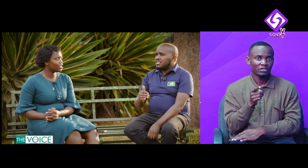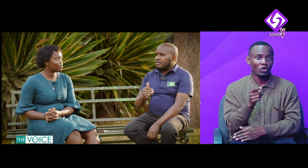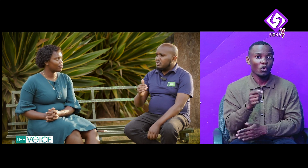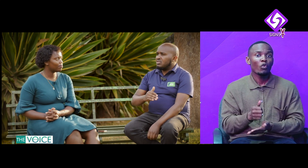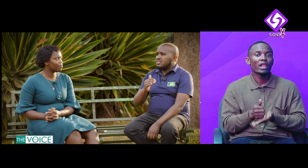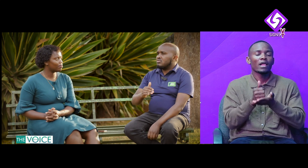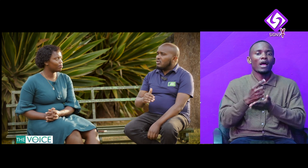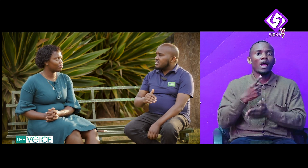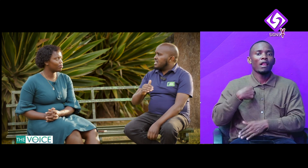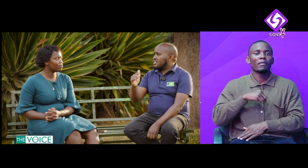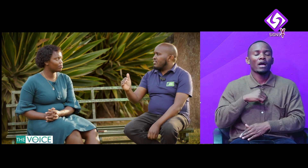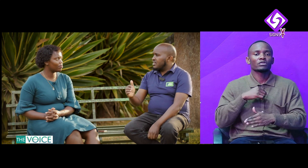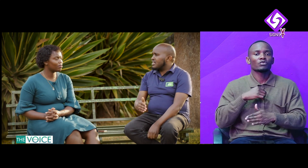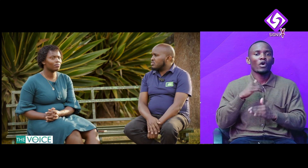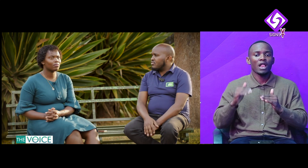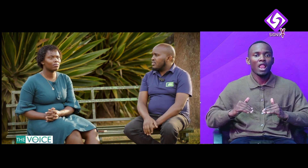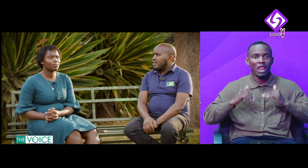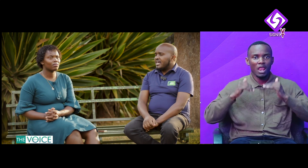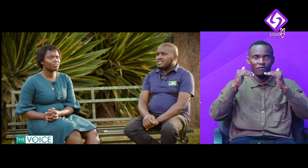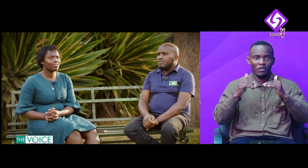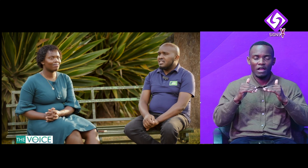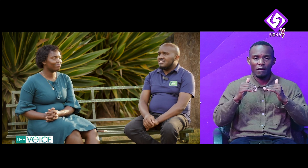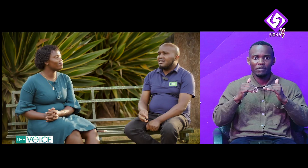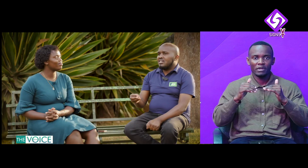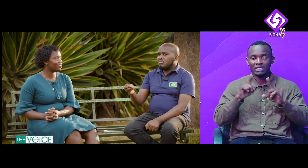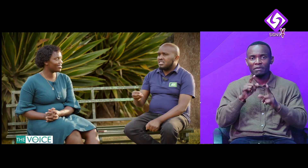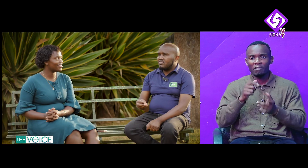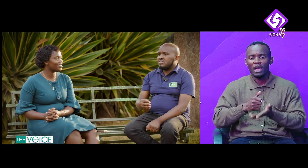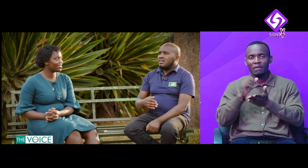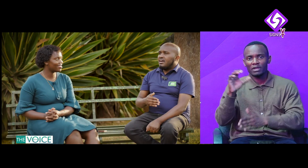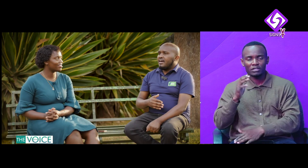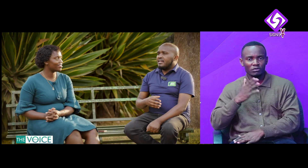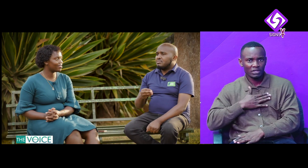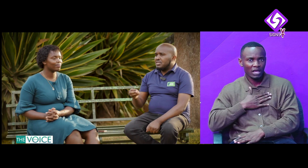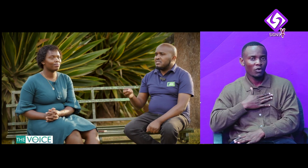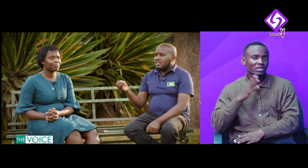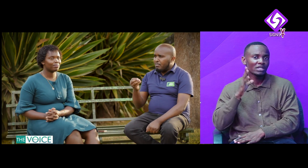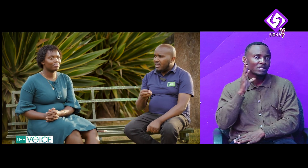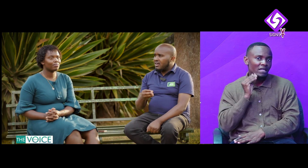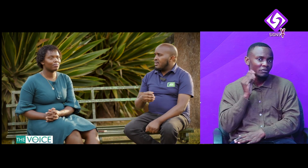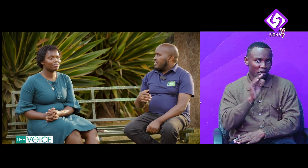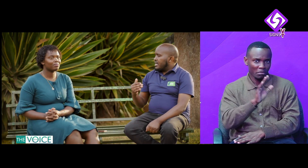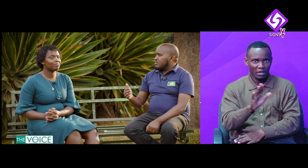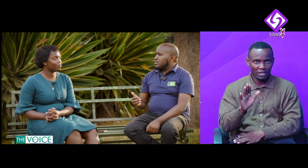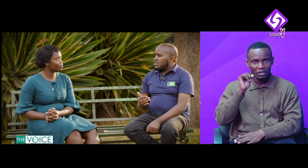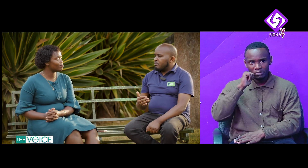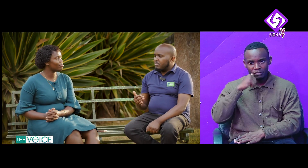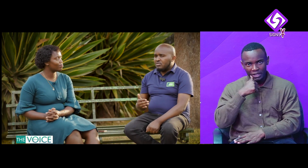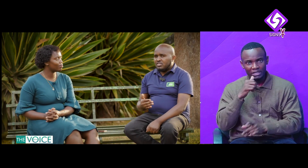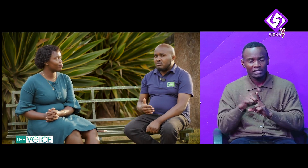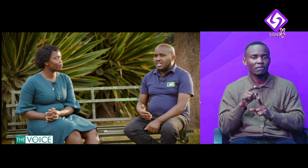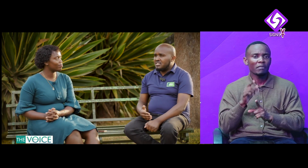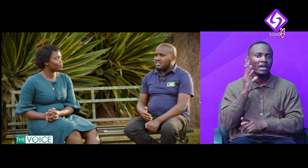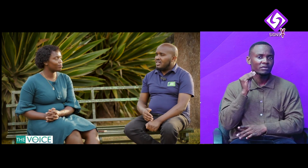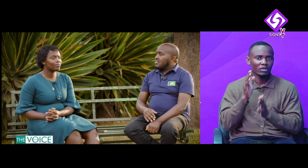will basically position us on the next level in terms of experiencing customer service and experiencing the bank and experiencing the people